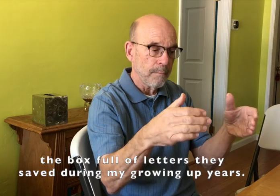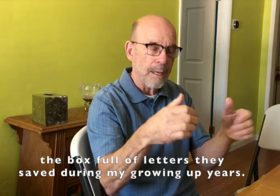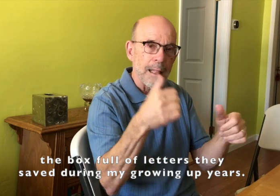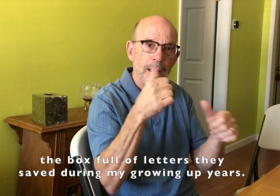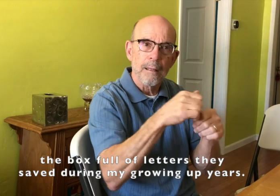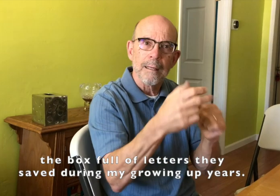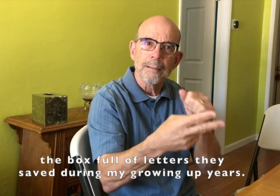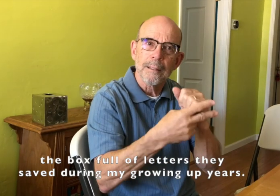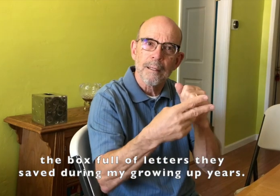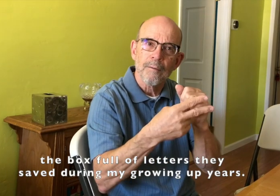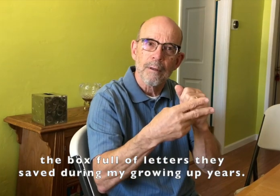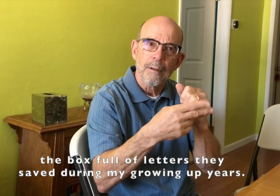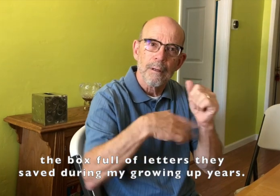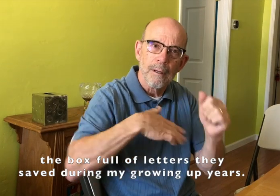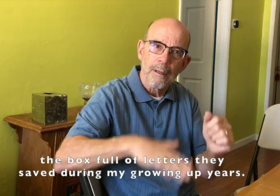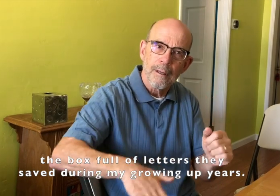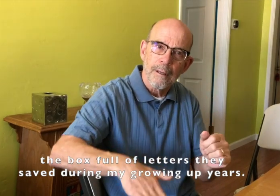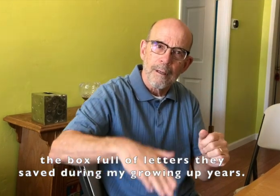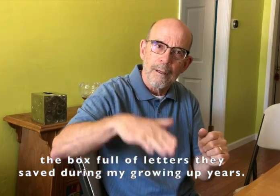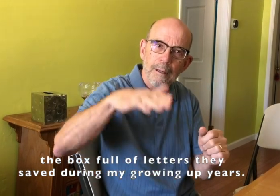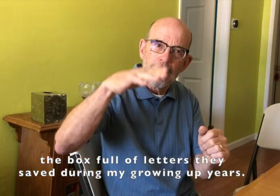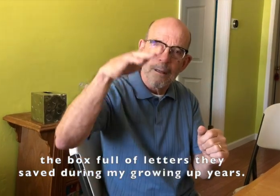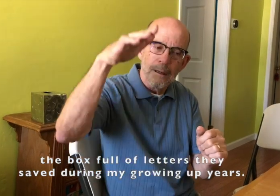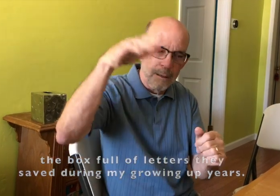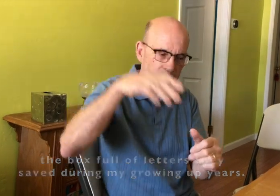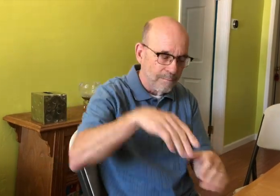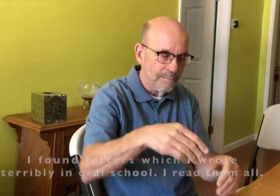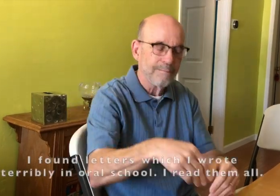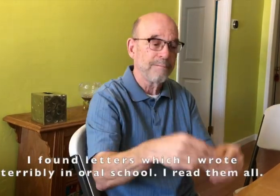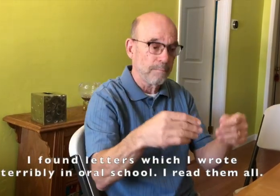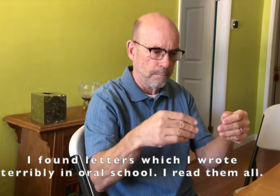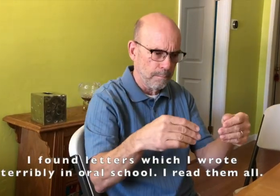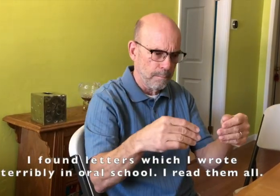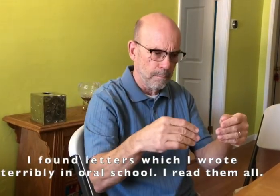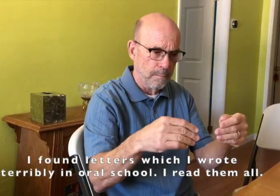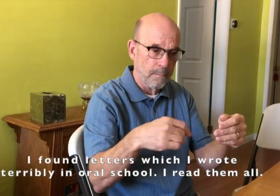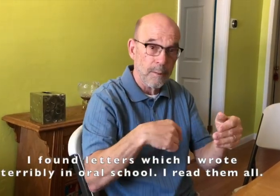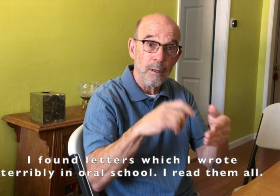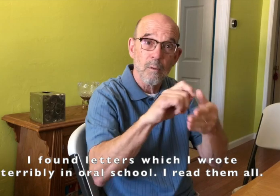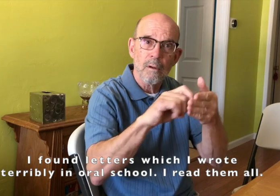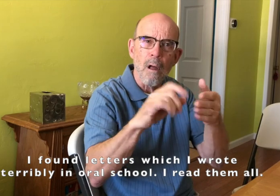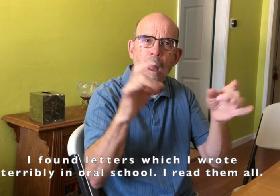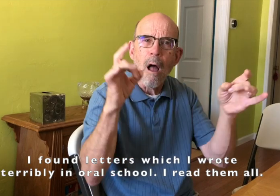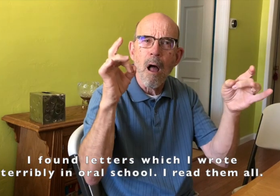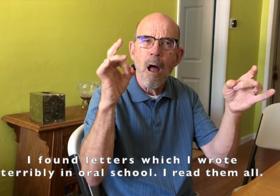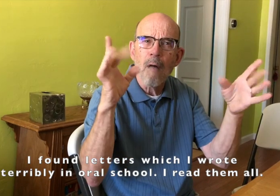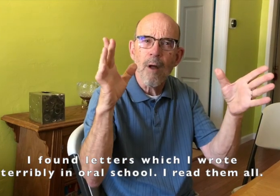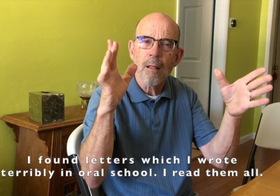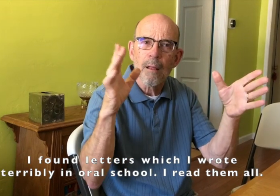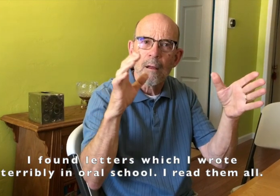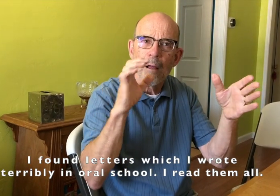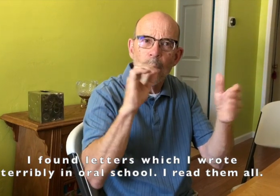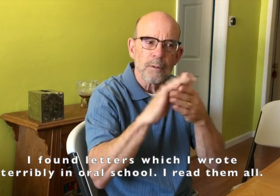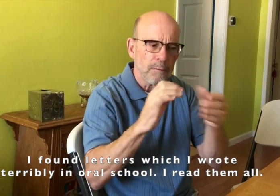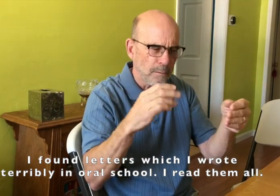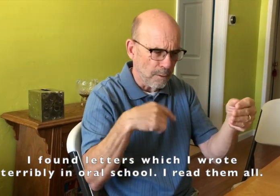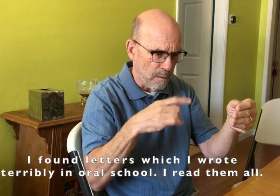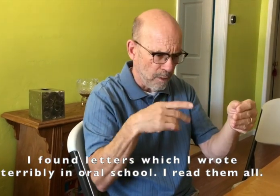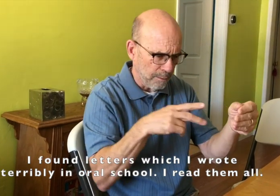the box full of letters that they saved during my growing up years. And I found the letters which I had wrote horribly in the oral